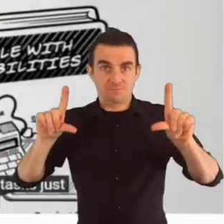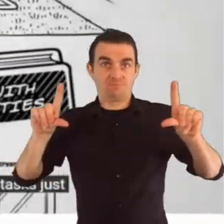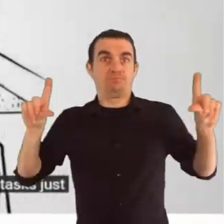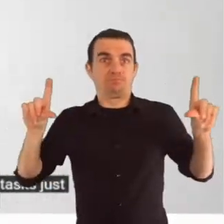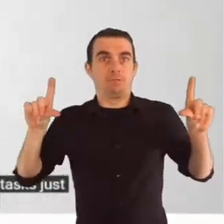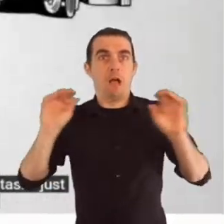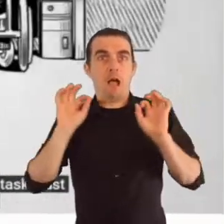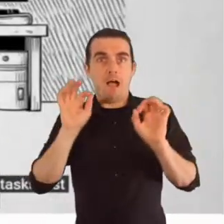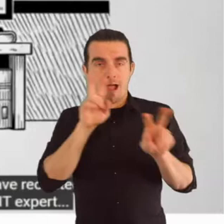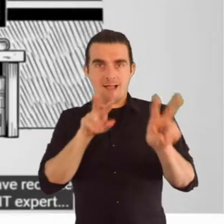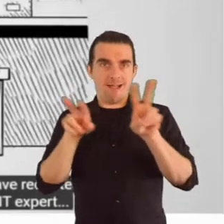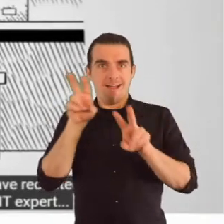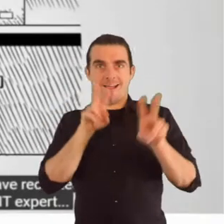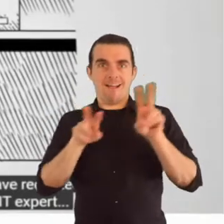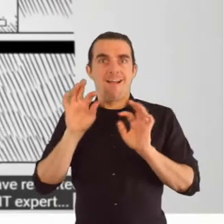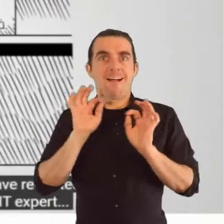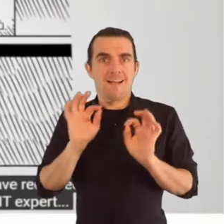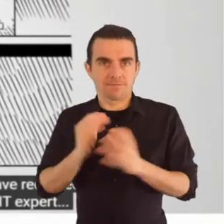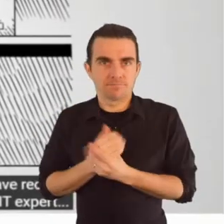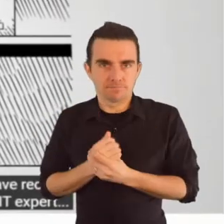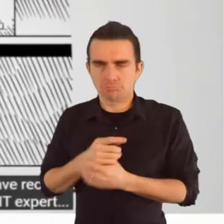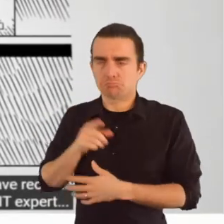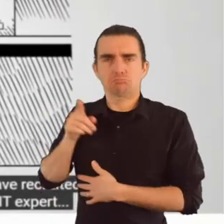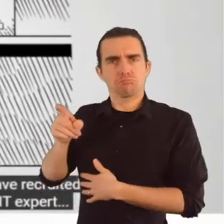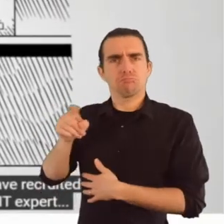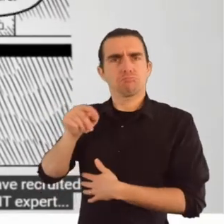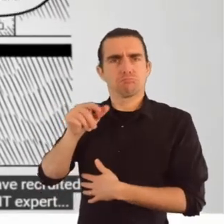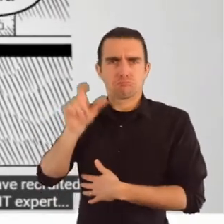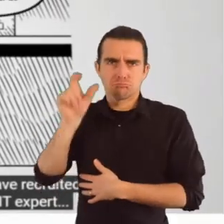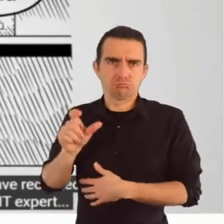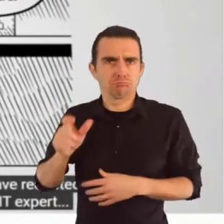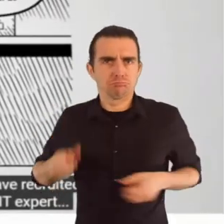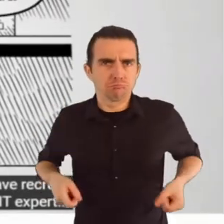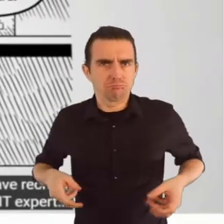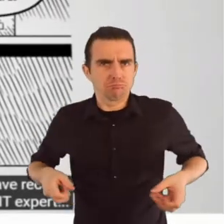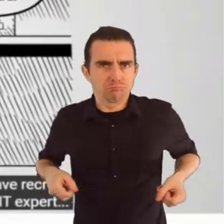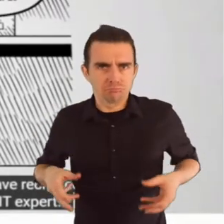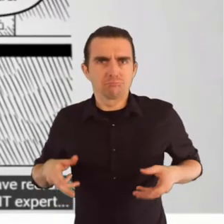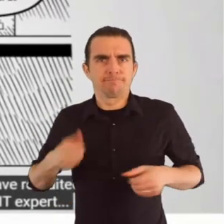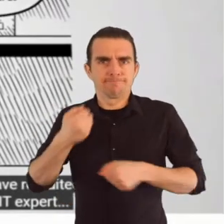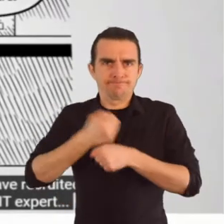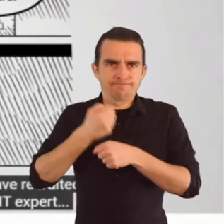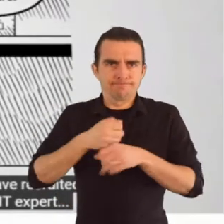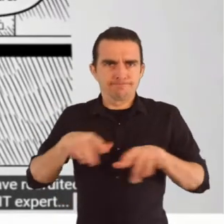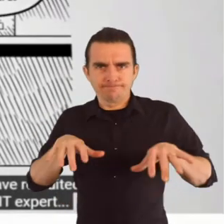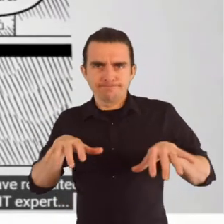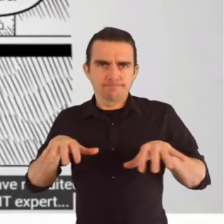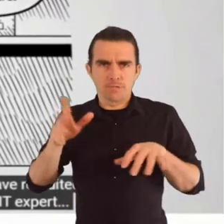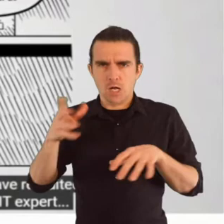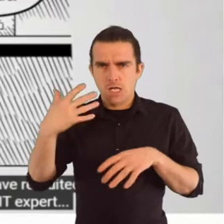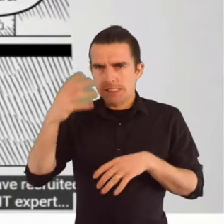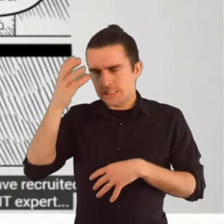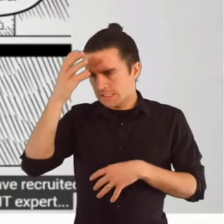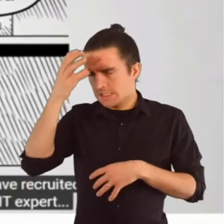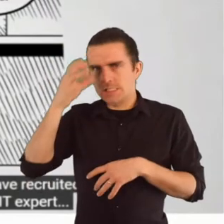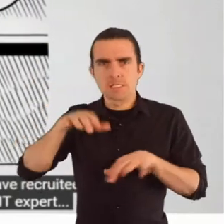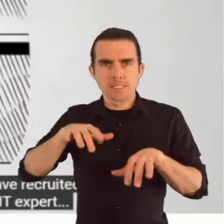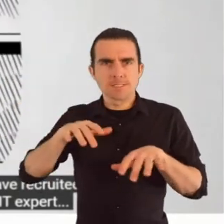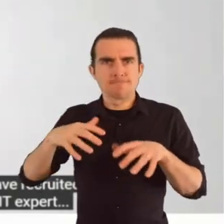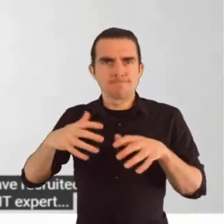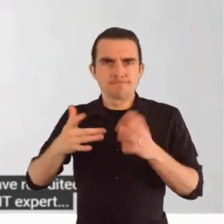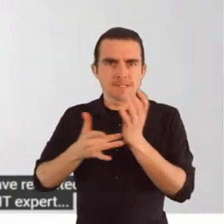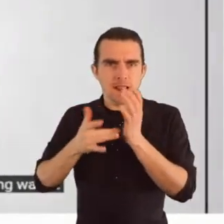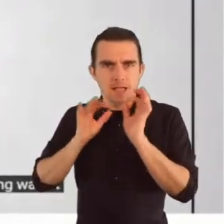their peers. Amir's company is very happy to have recruited him because he's a highly skilled IT